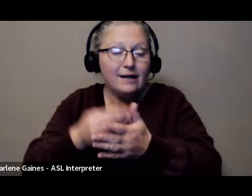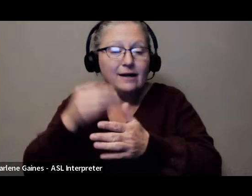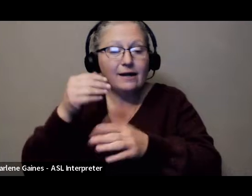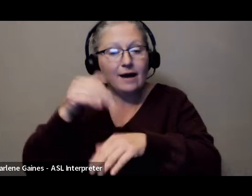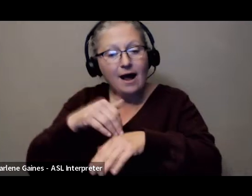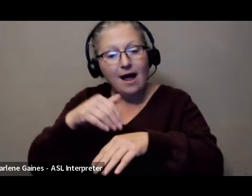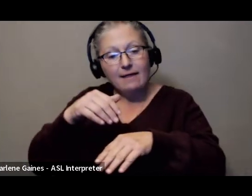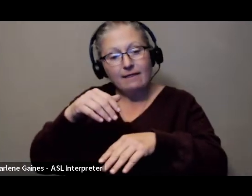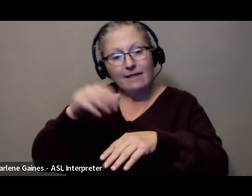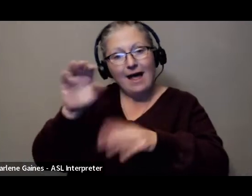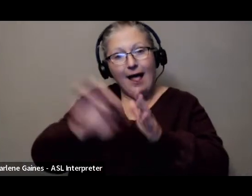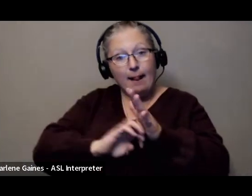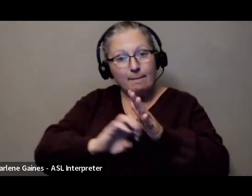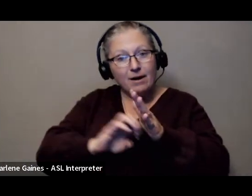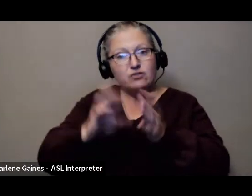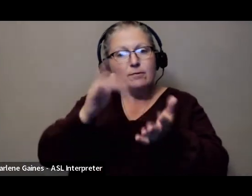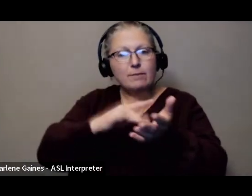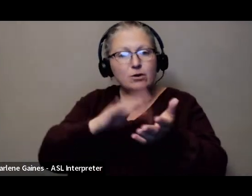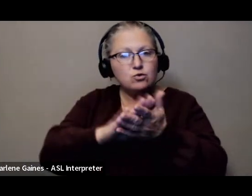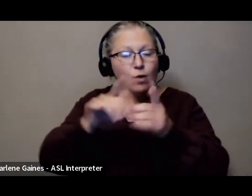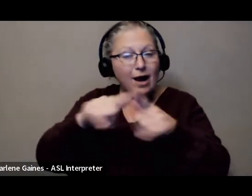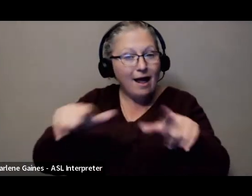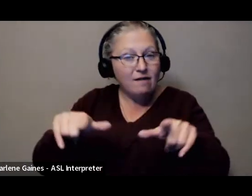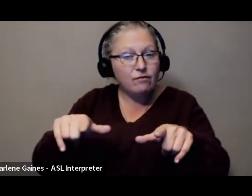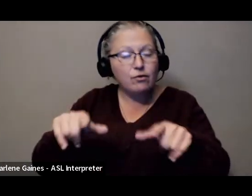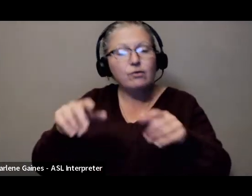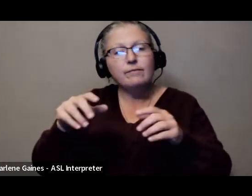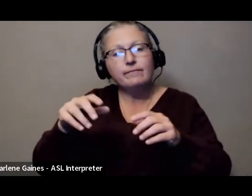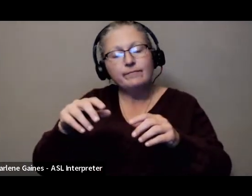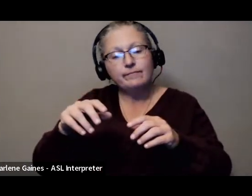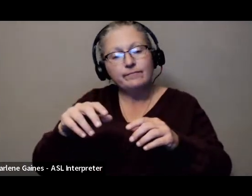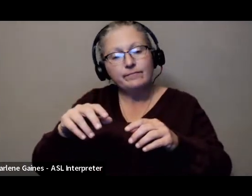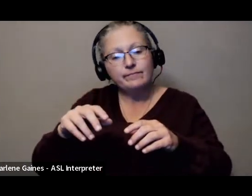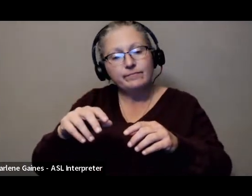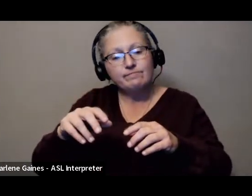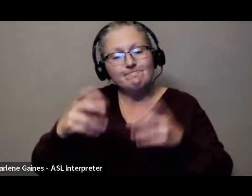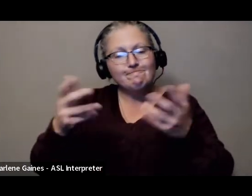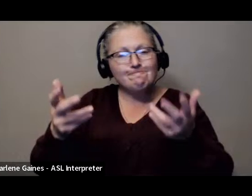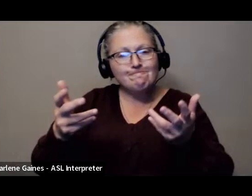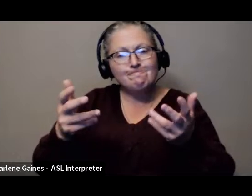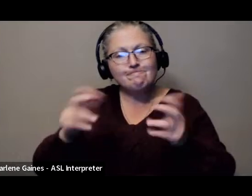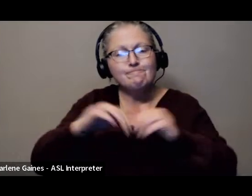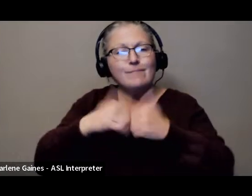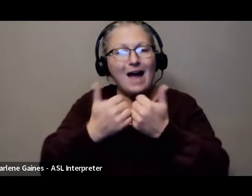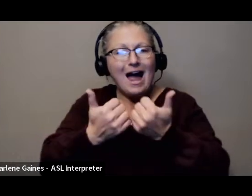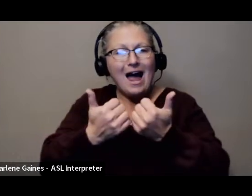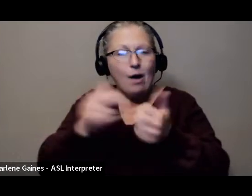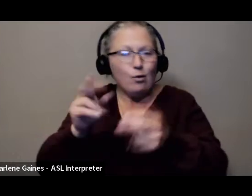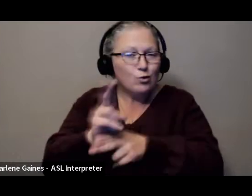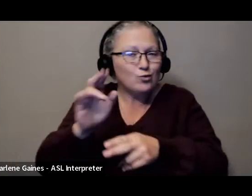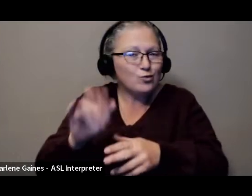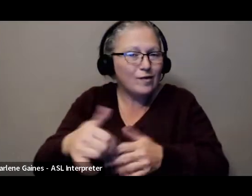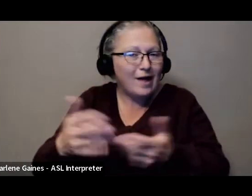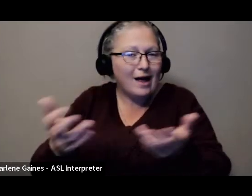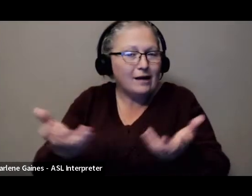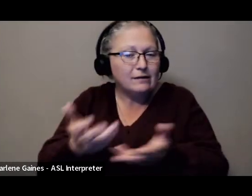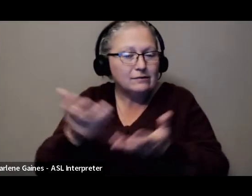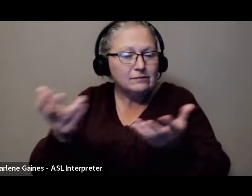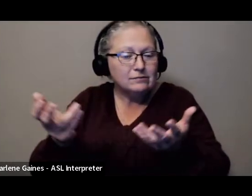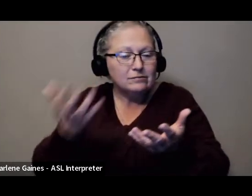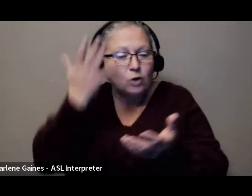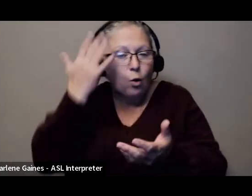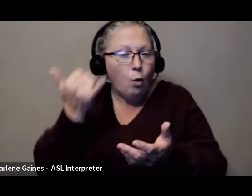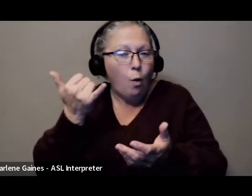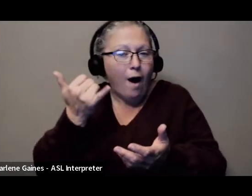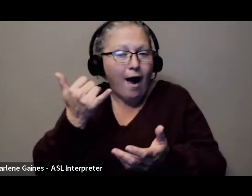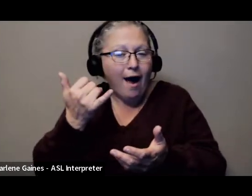the elementary, middle school level, I guess how is that used, and why